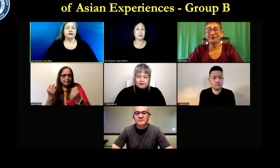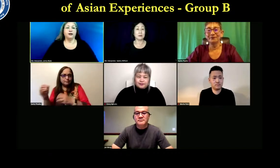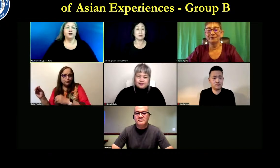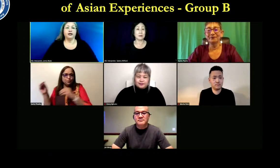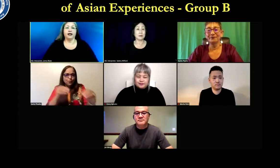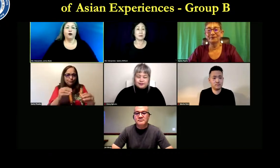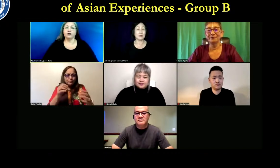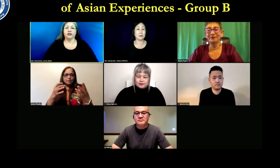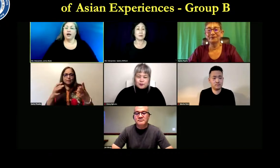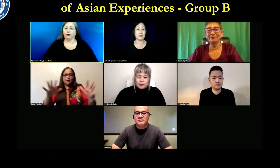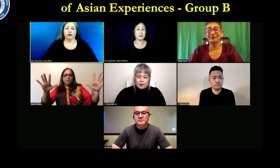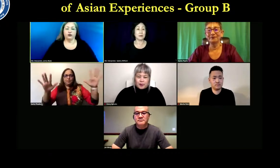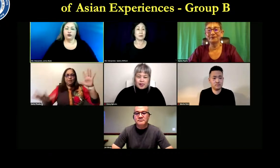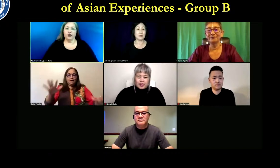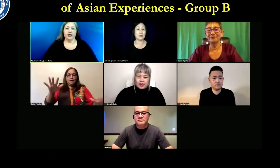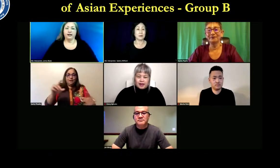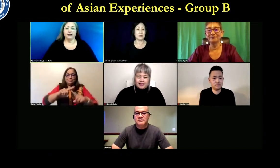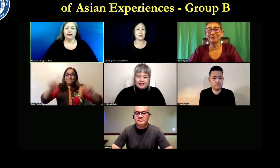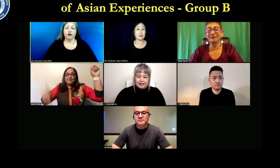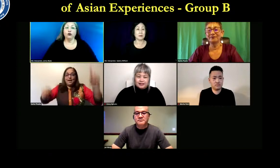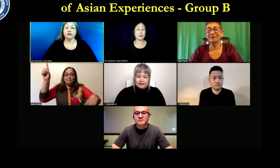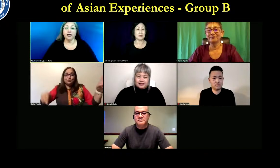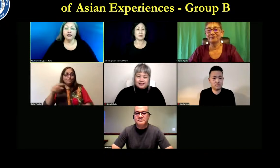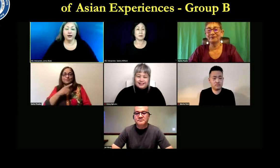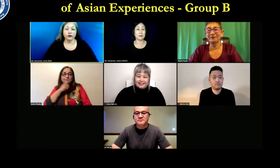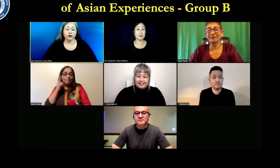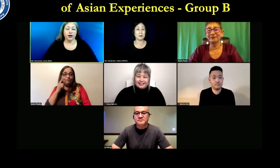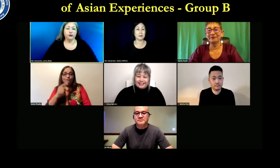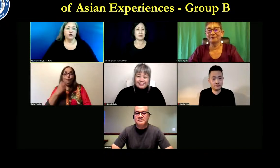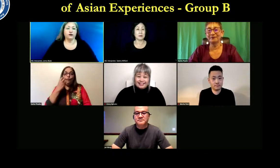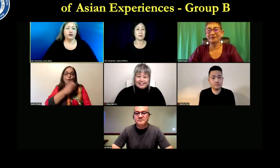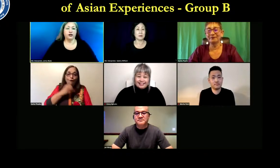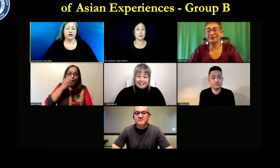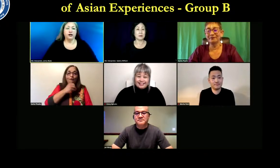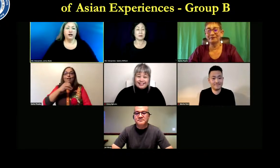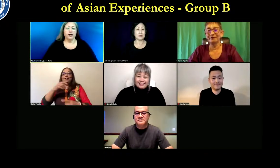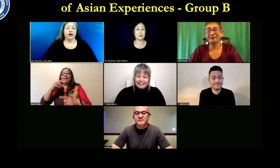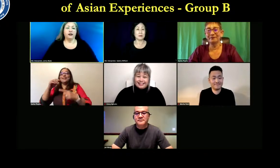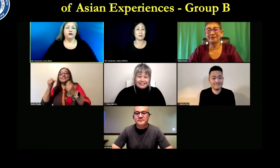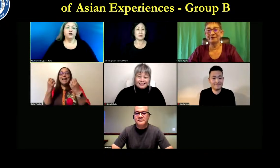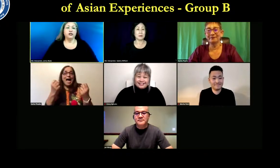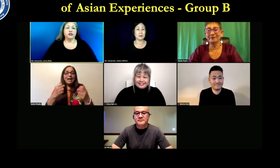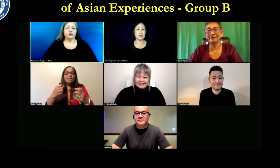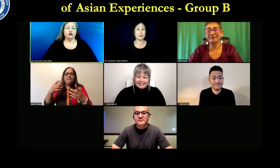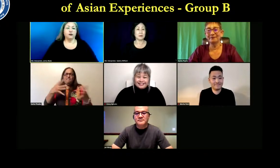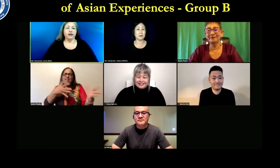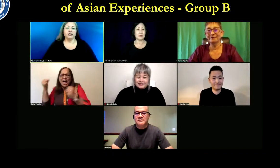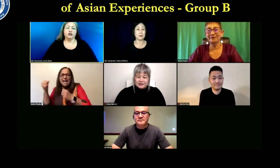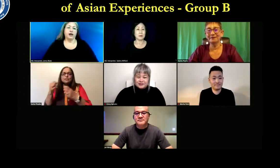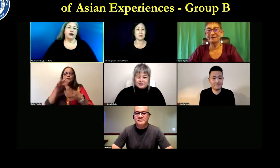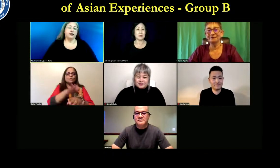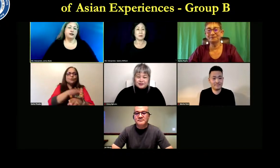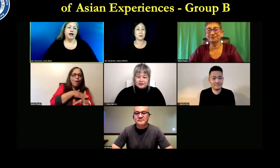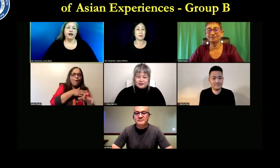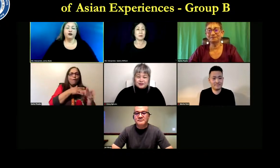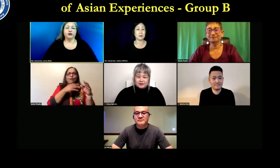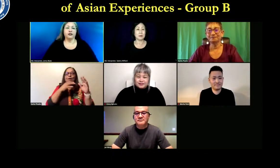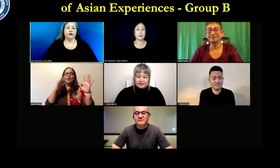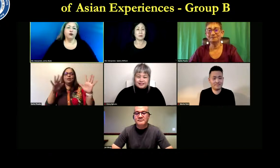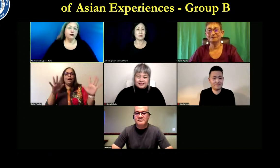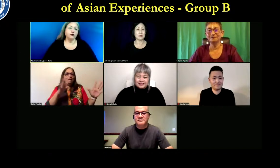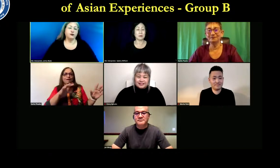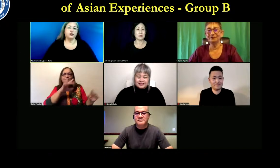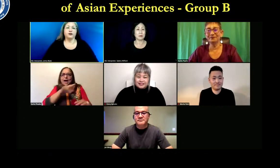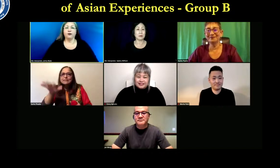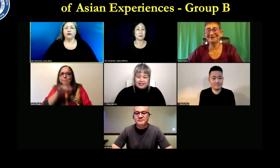just something that I was not used to. And I didn't know sign language when I moved here. The diversity was tremendous. You had signers and